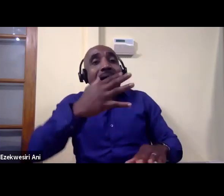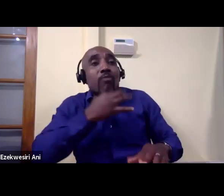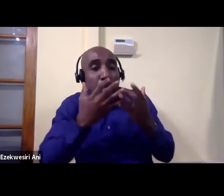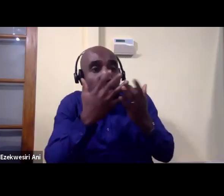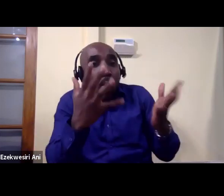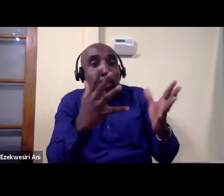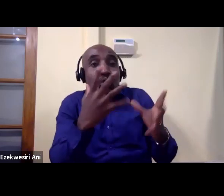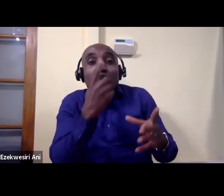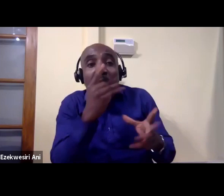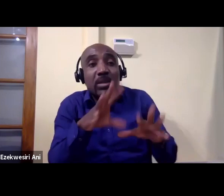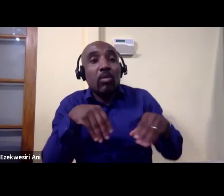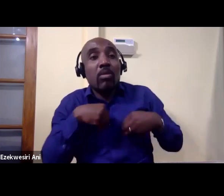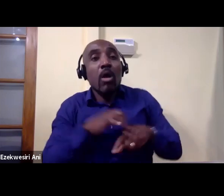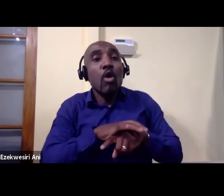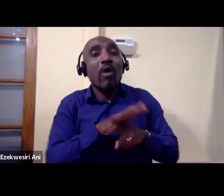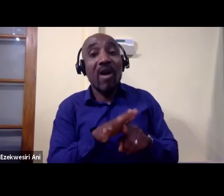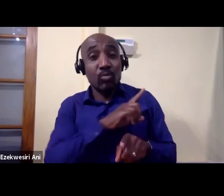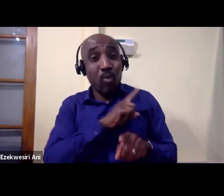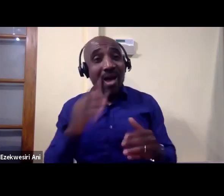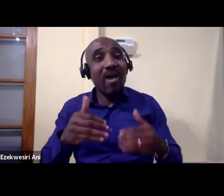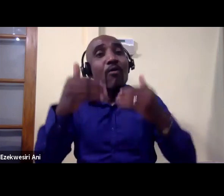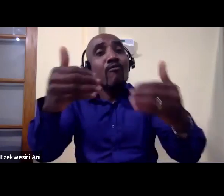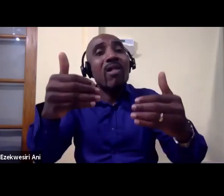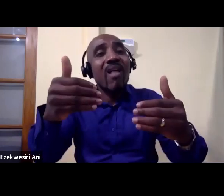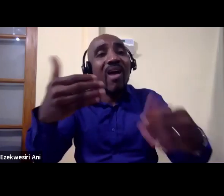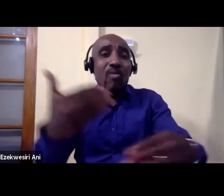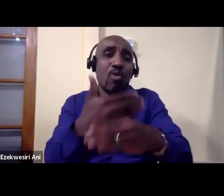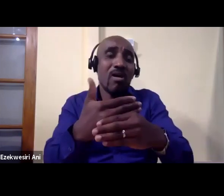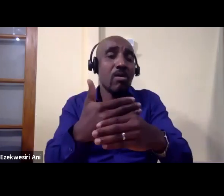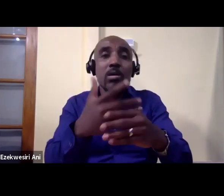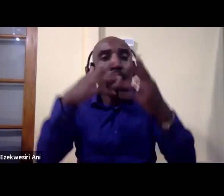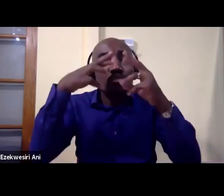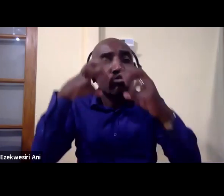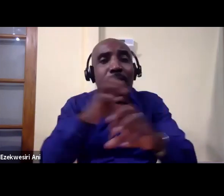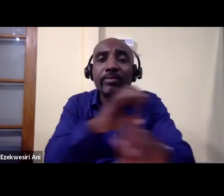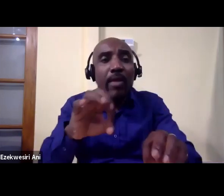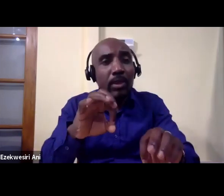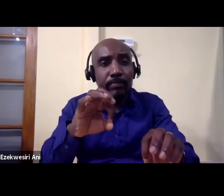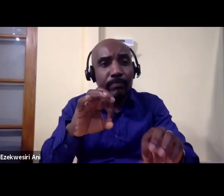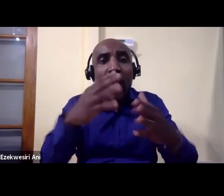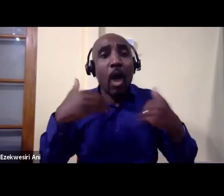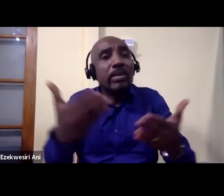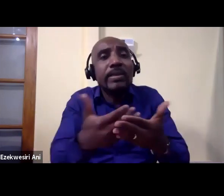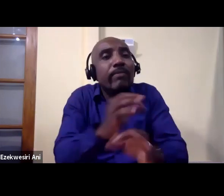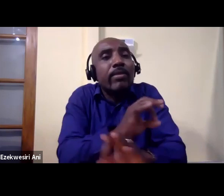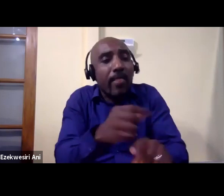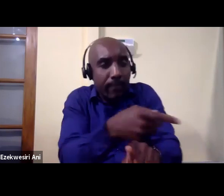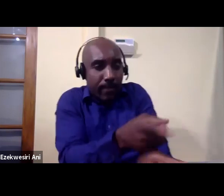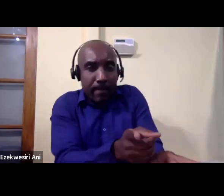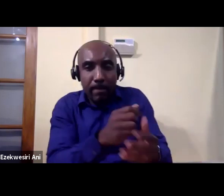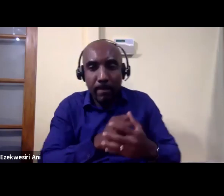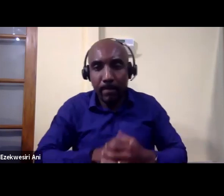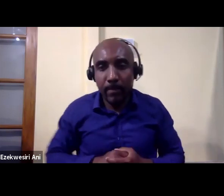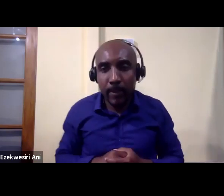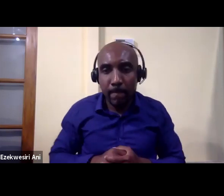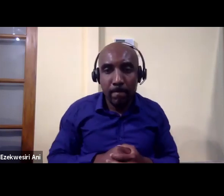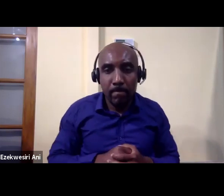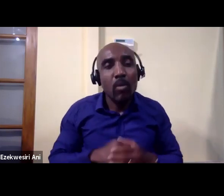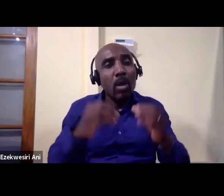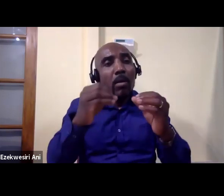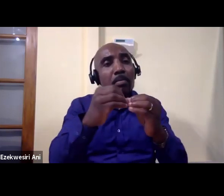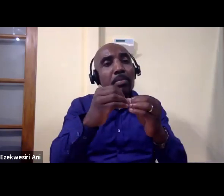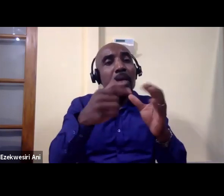if they're public facing. None of that has been done. And what's the results? What we see is BME